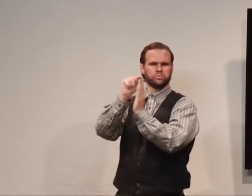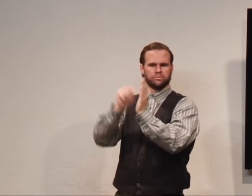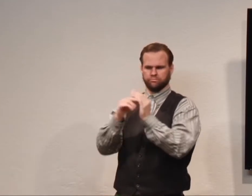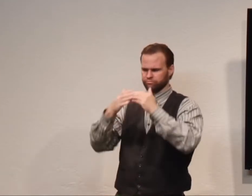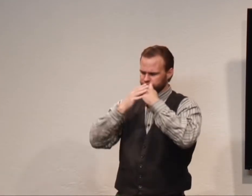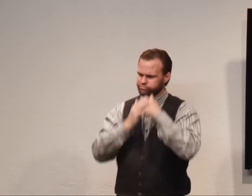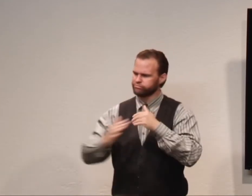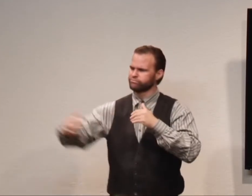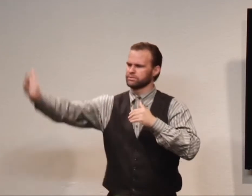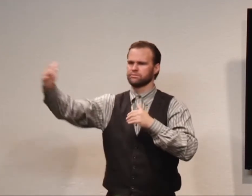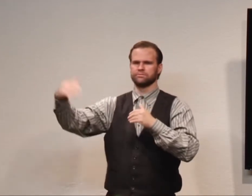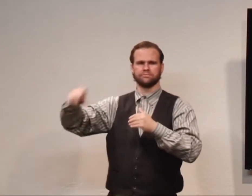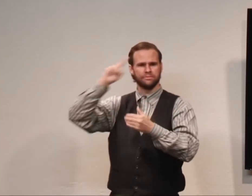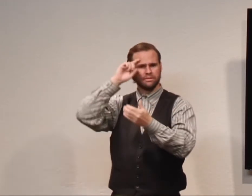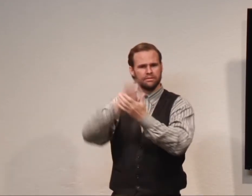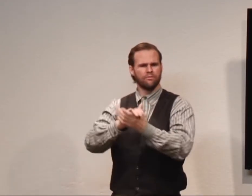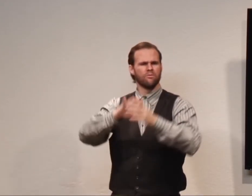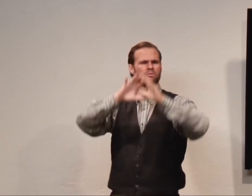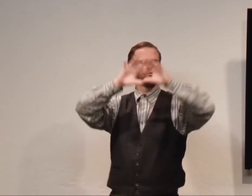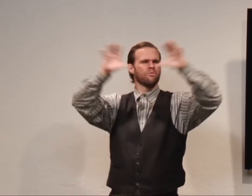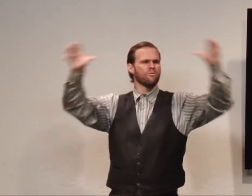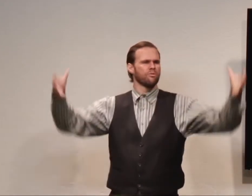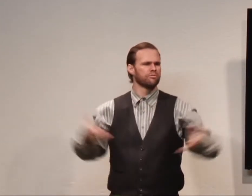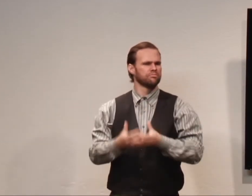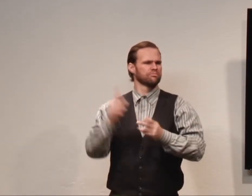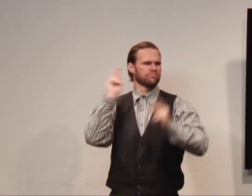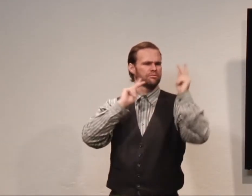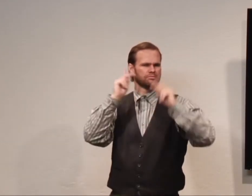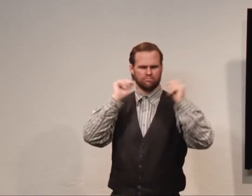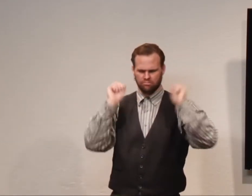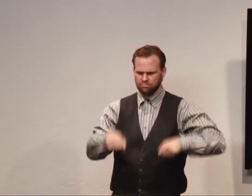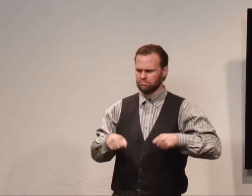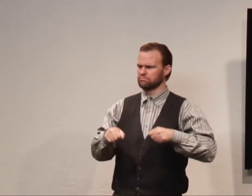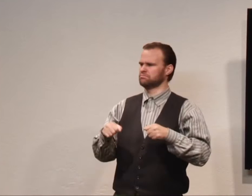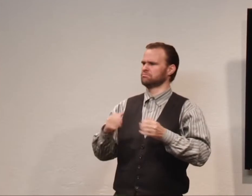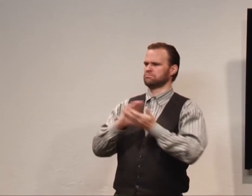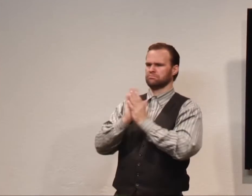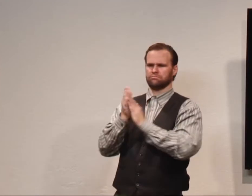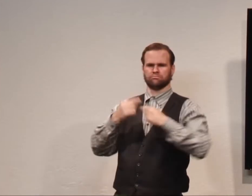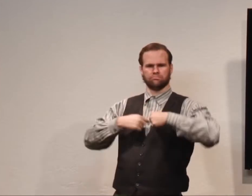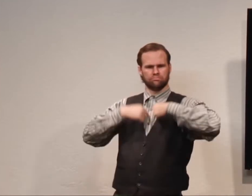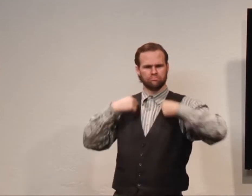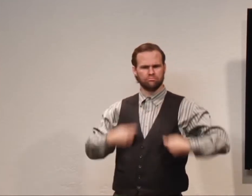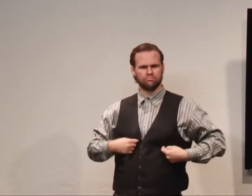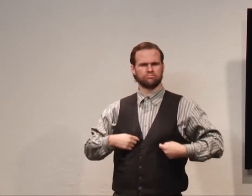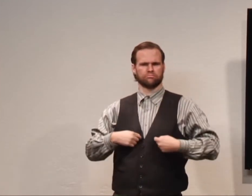There was so much weight on the work of the high priest to do everything for people.